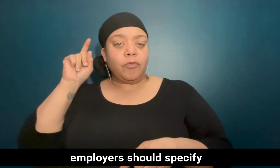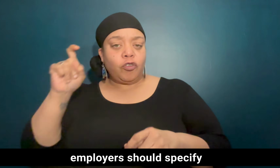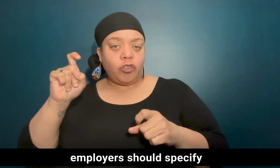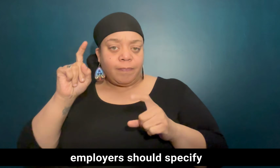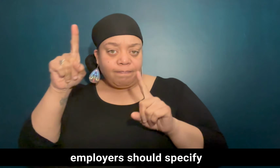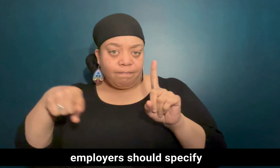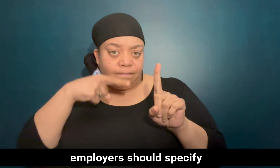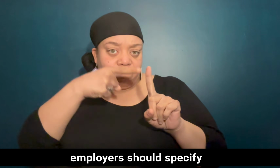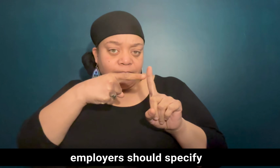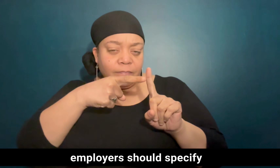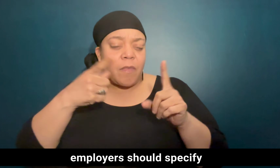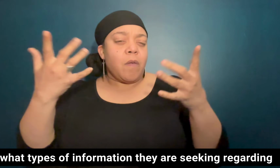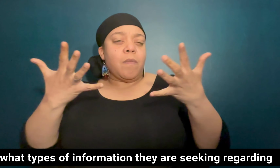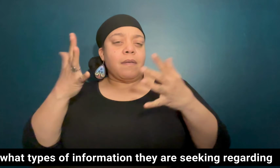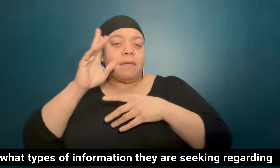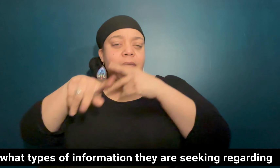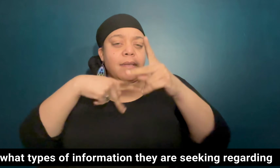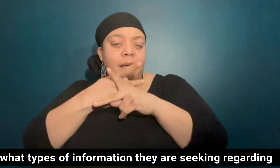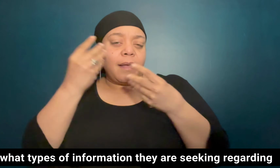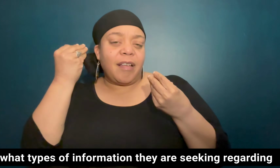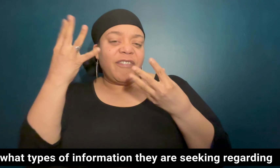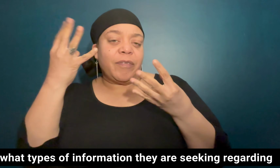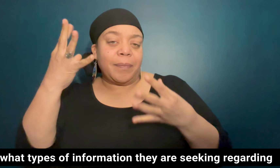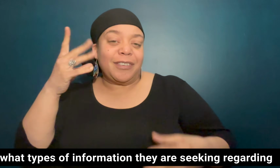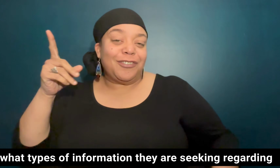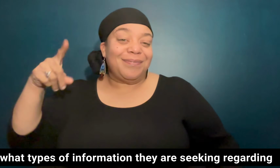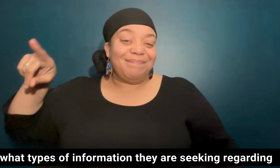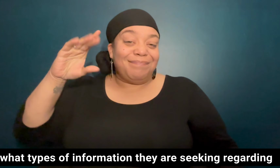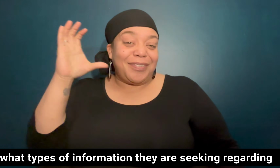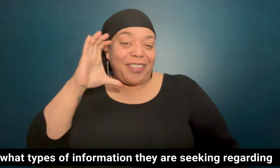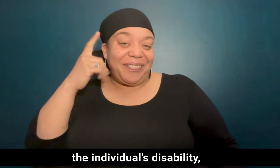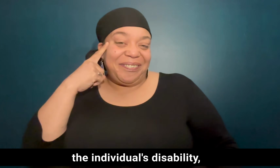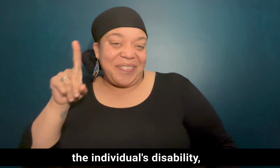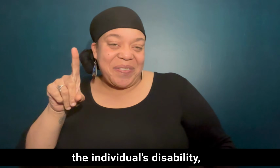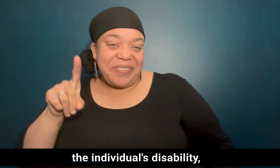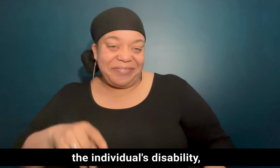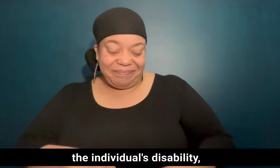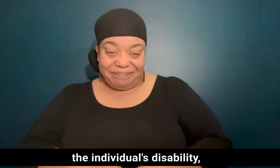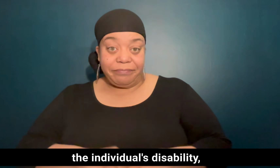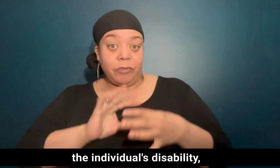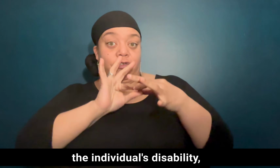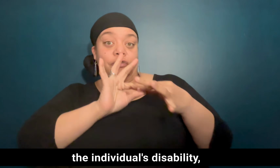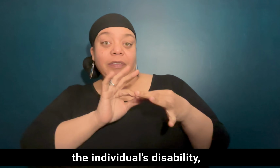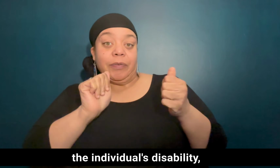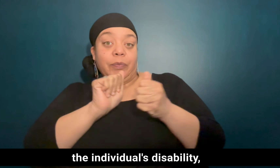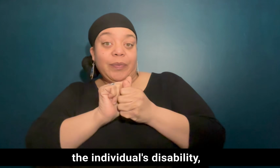employers should specify what types of information they are seeking regarding the individual's disability,